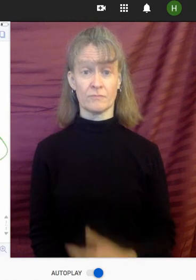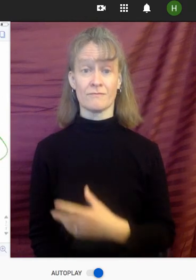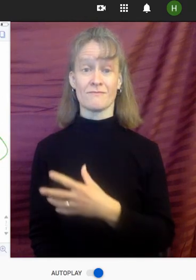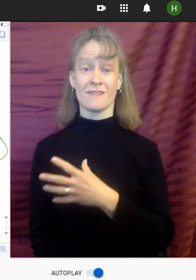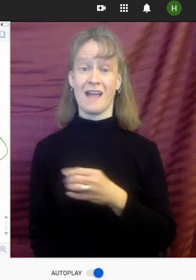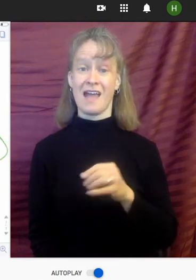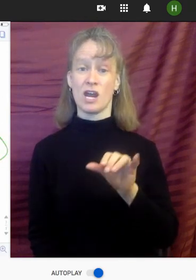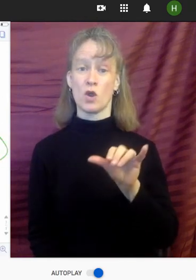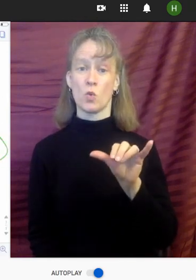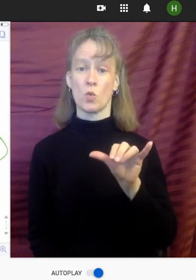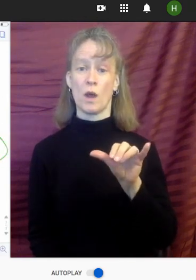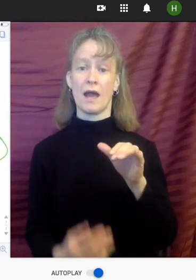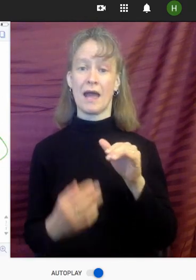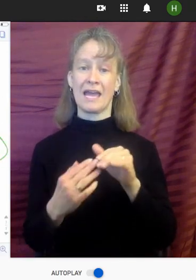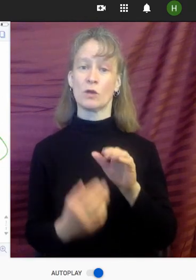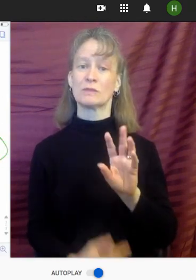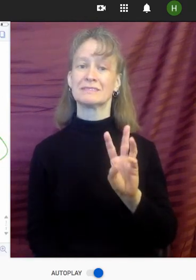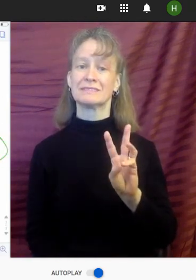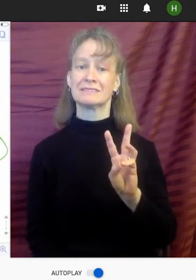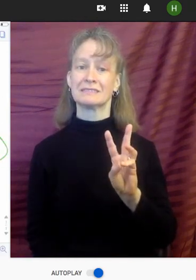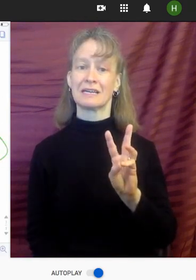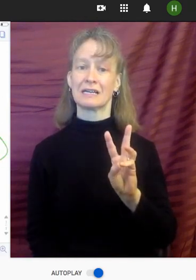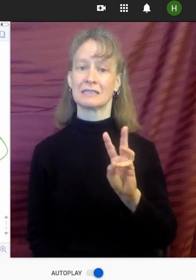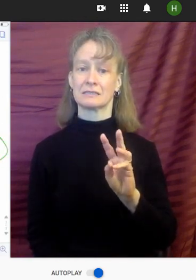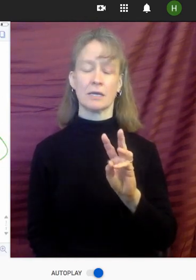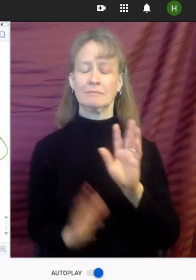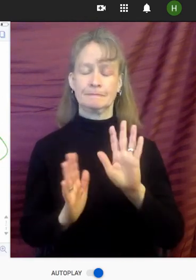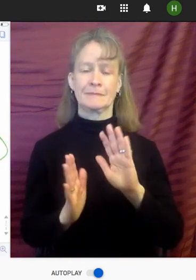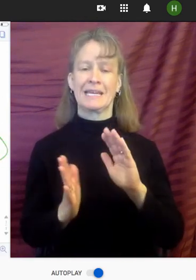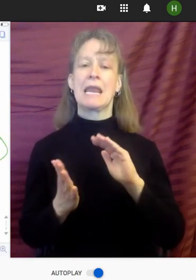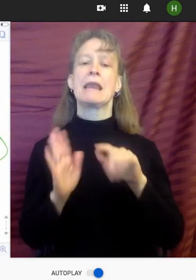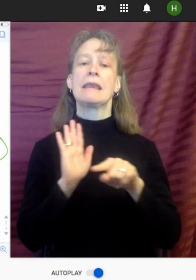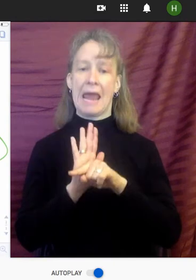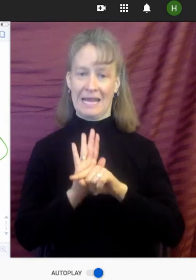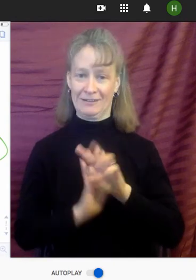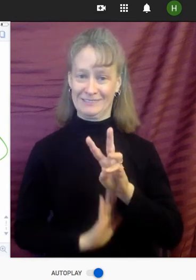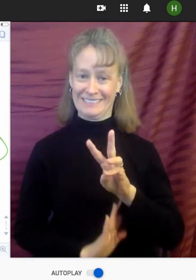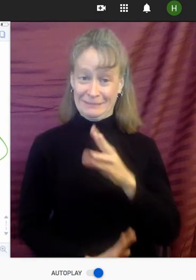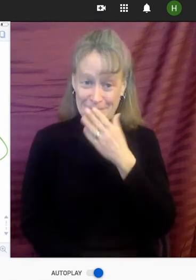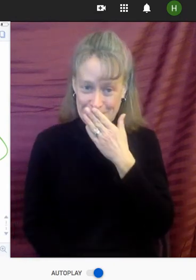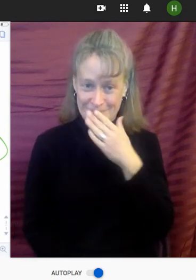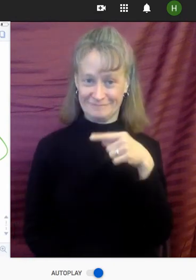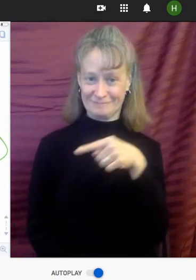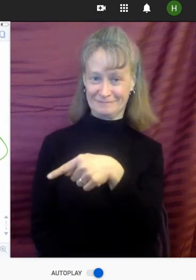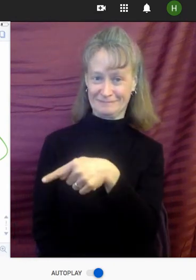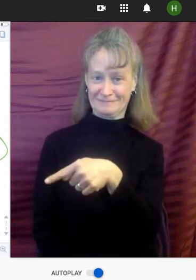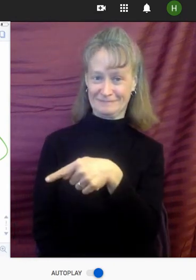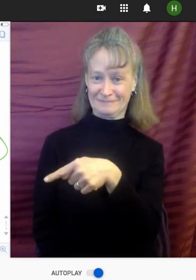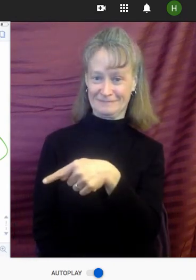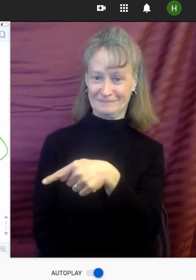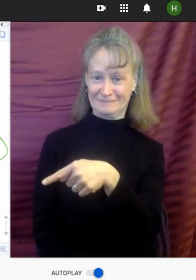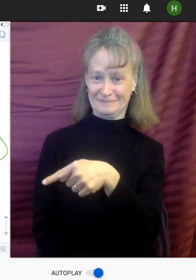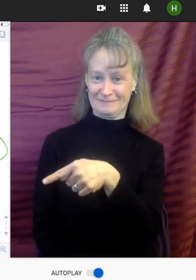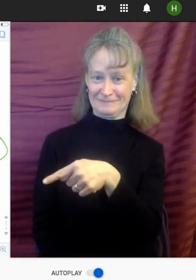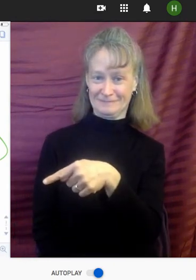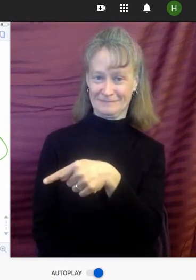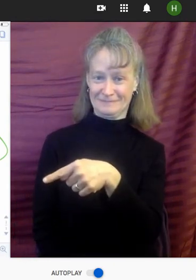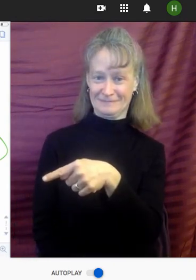And y equals 6. I mean negative 6. Y equals negative 6.